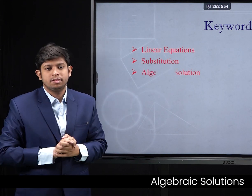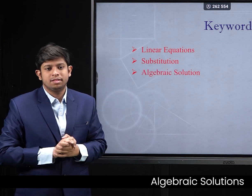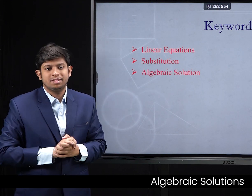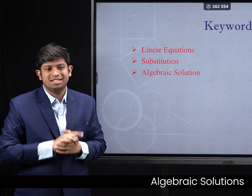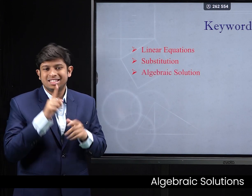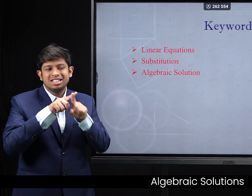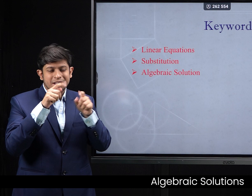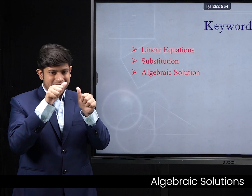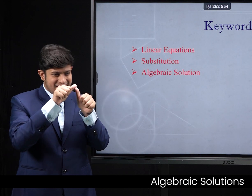algebraic solutions,